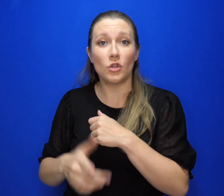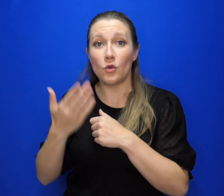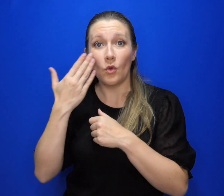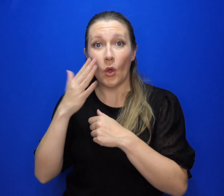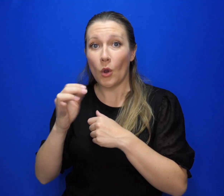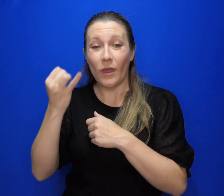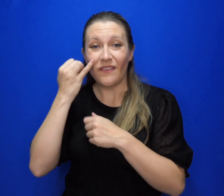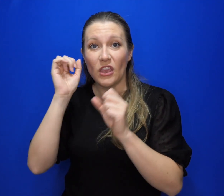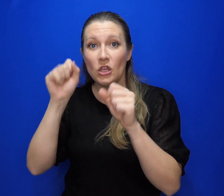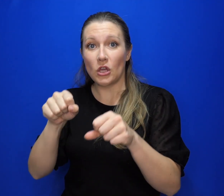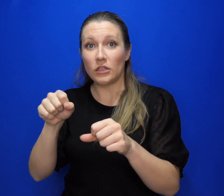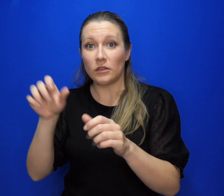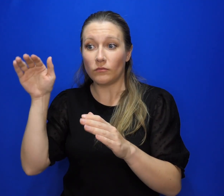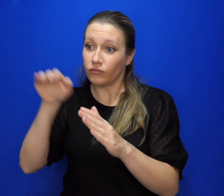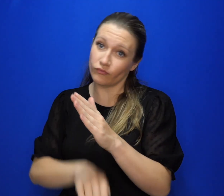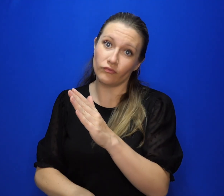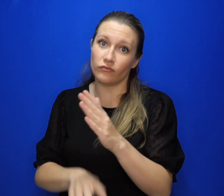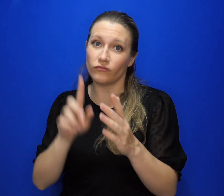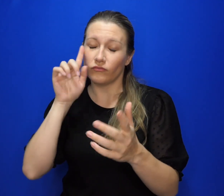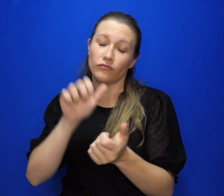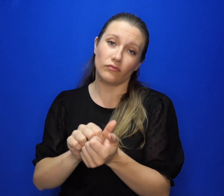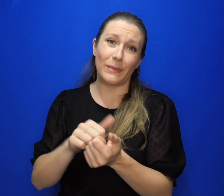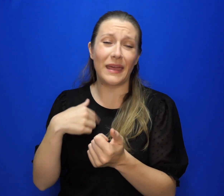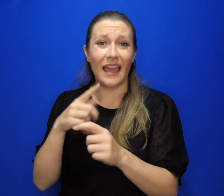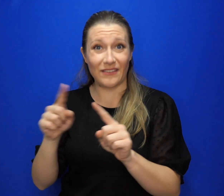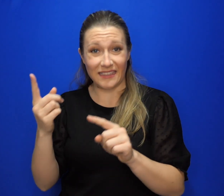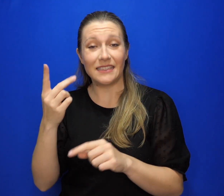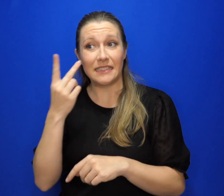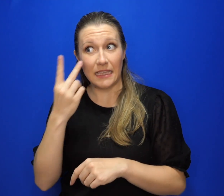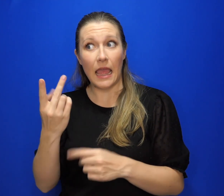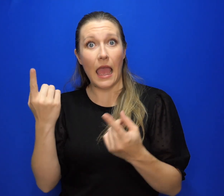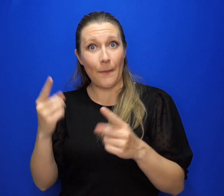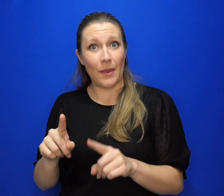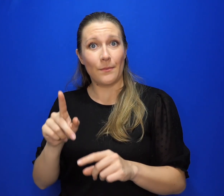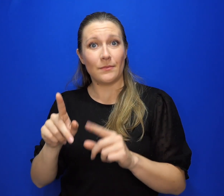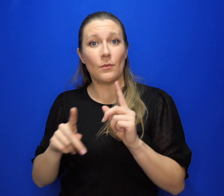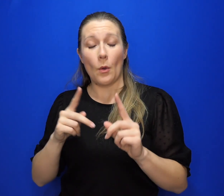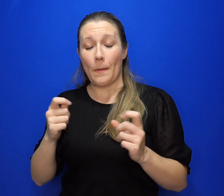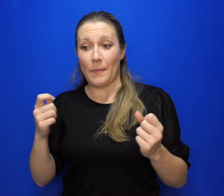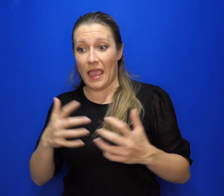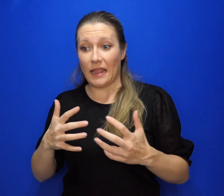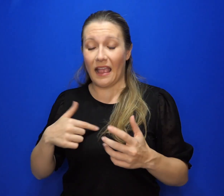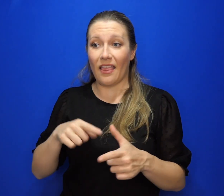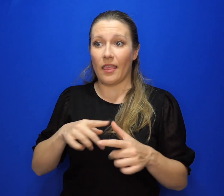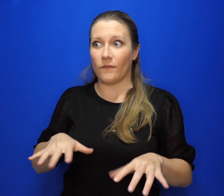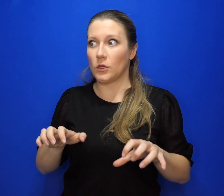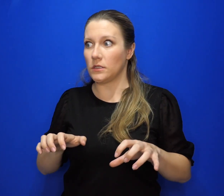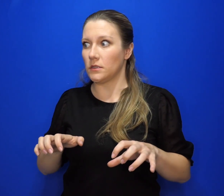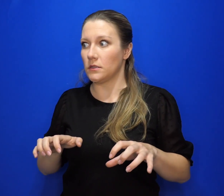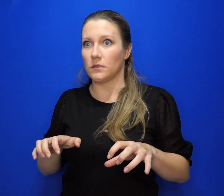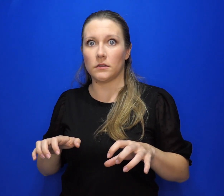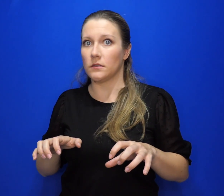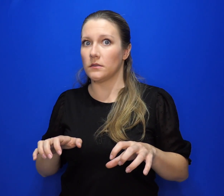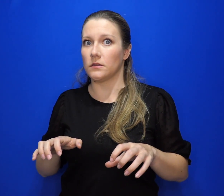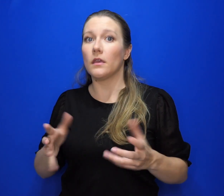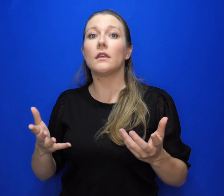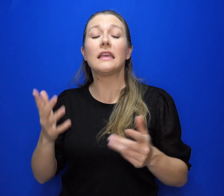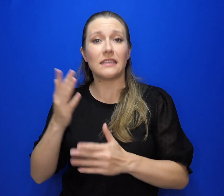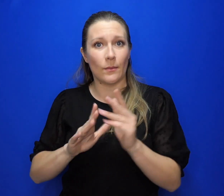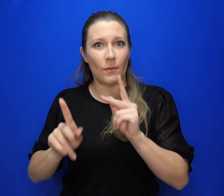But I've seen it happen. Like, there's a panic, then there's a froze. They freeze. Some people will go to the internet. Help me.